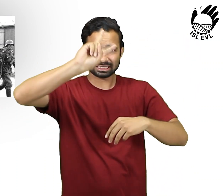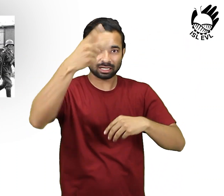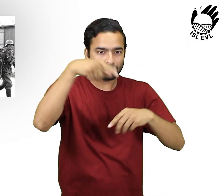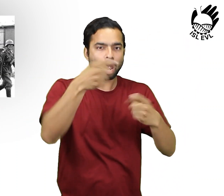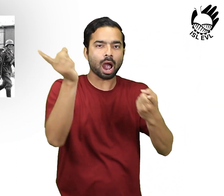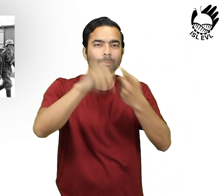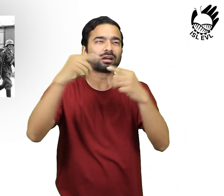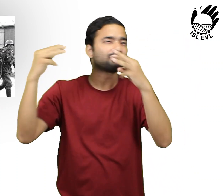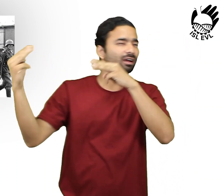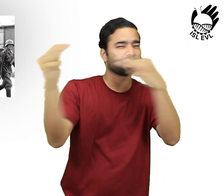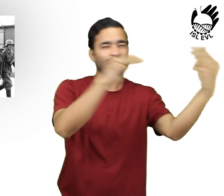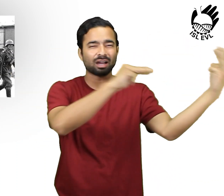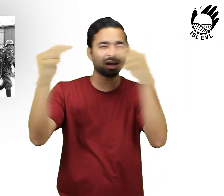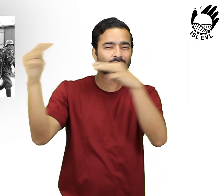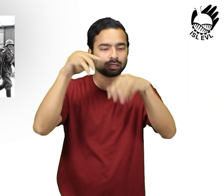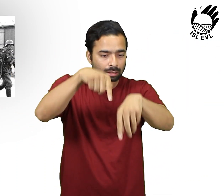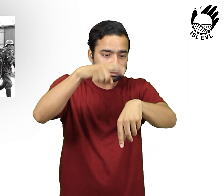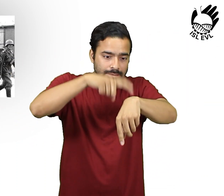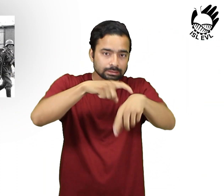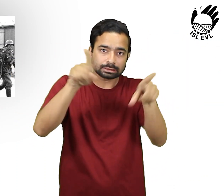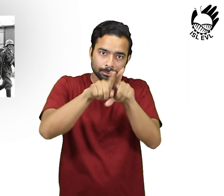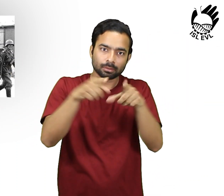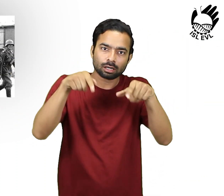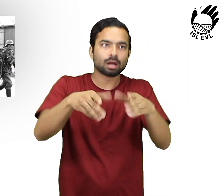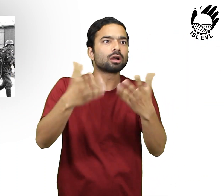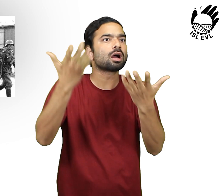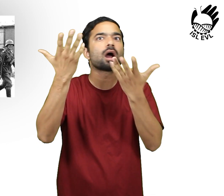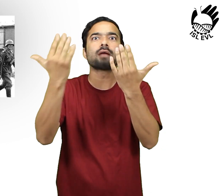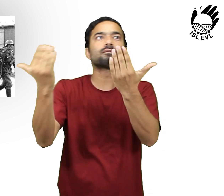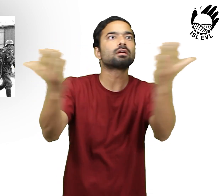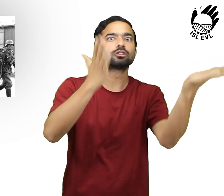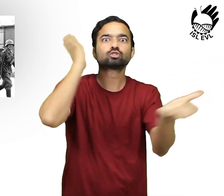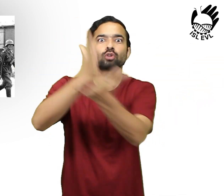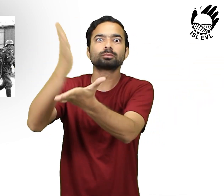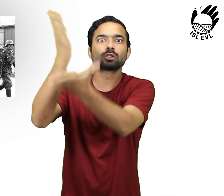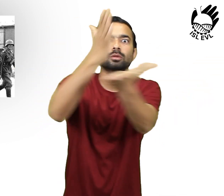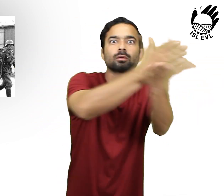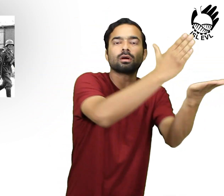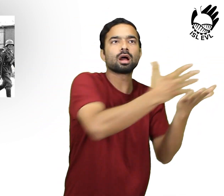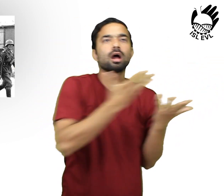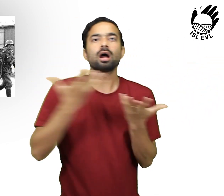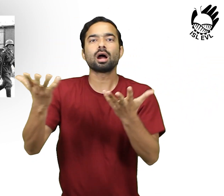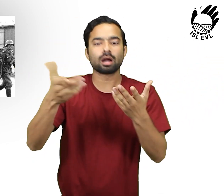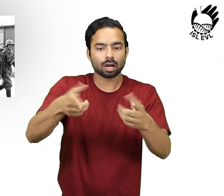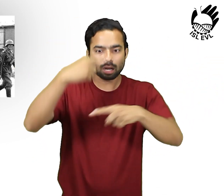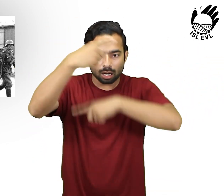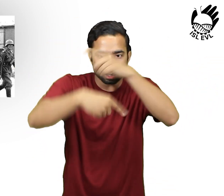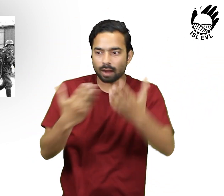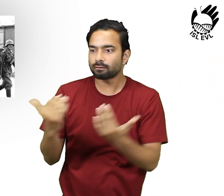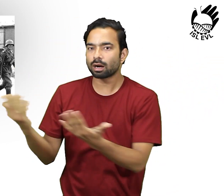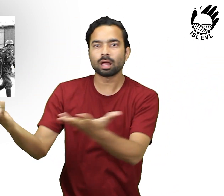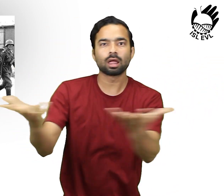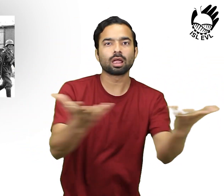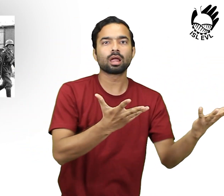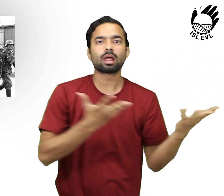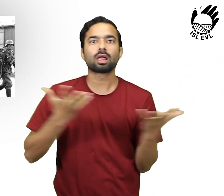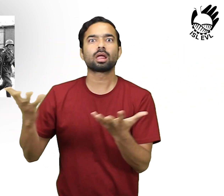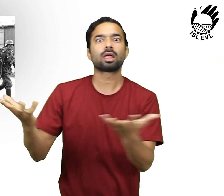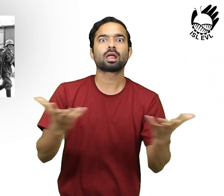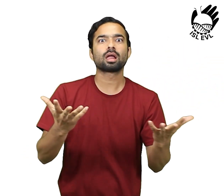when Malaysian rubber was no longer available because of trade constraints.